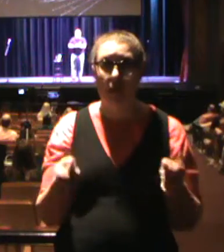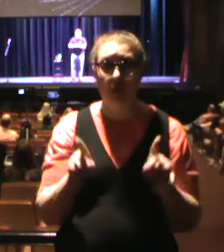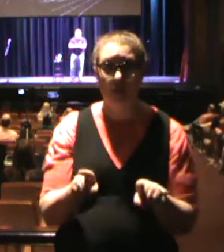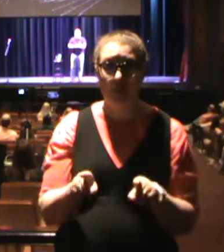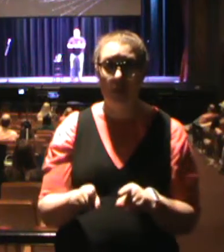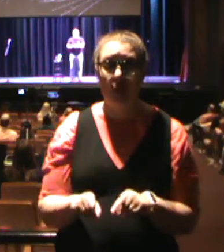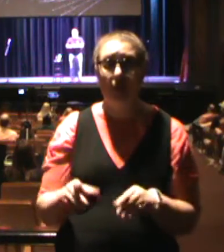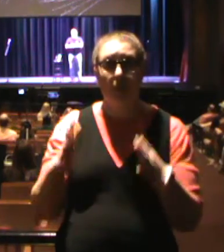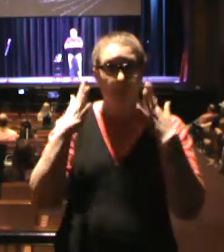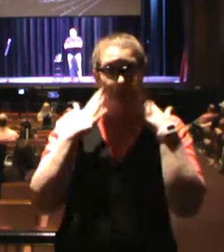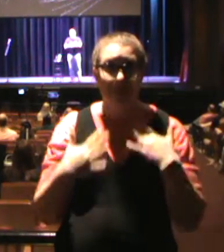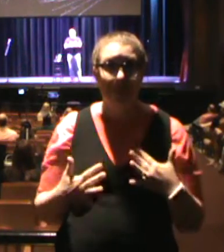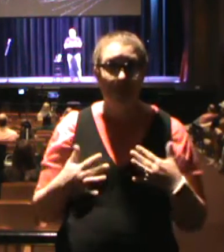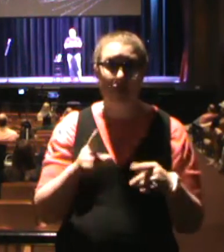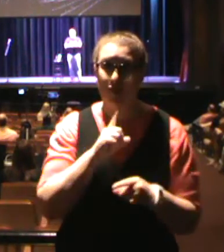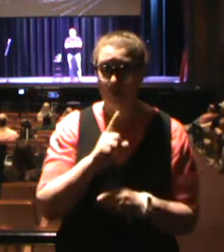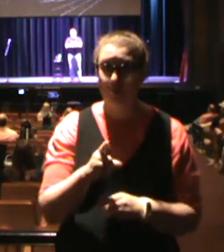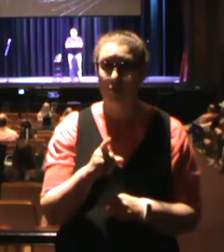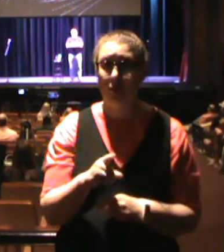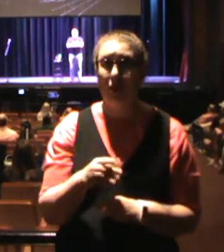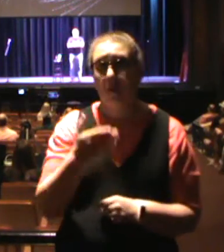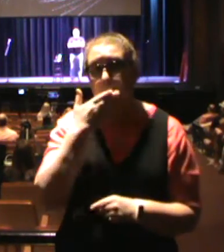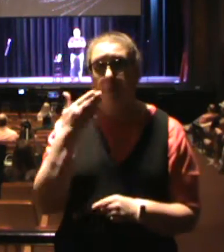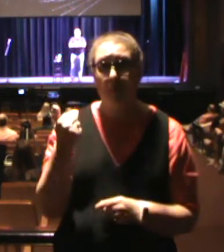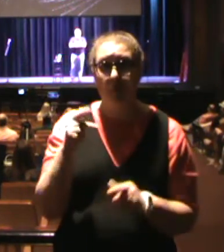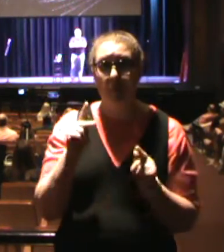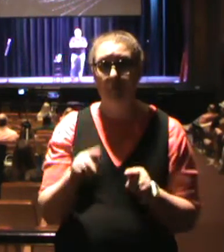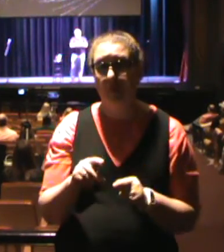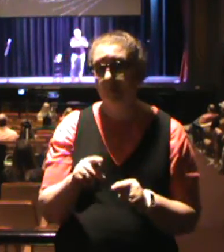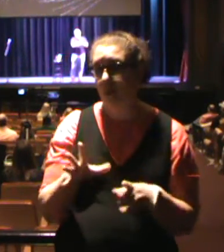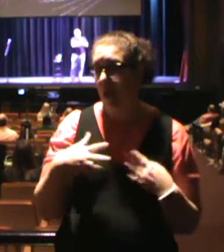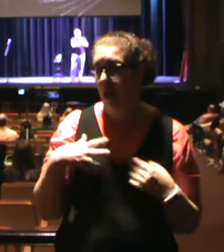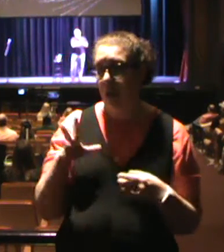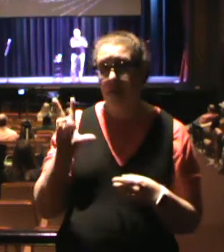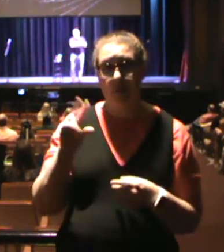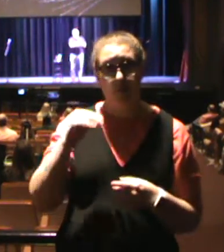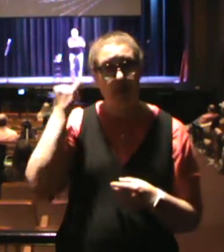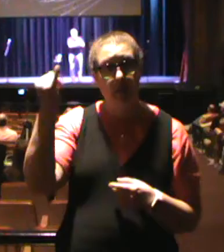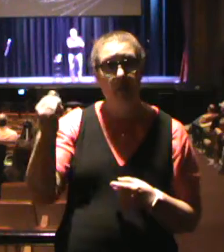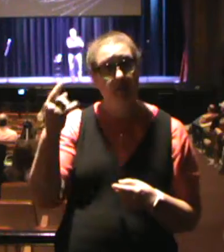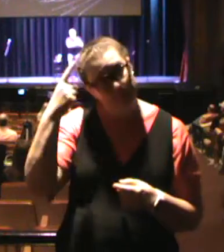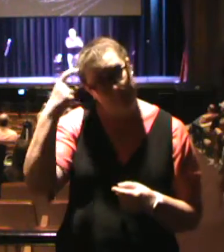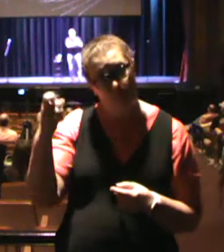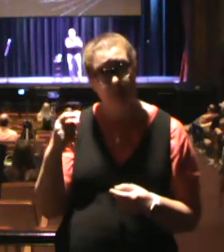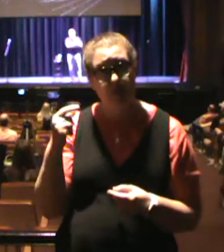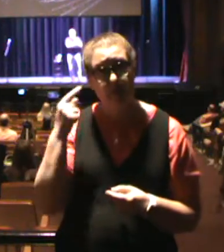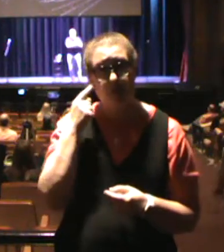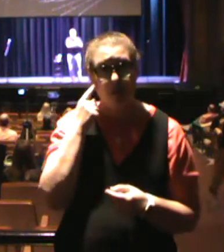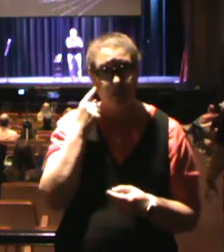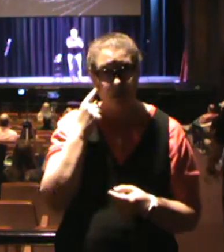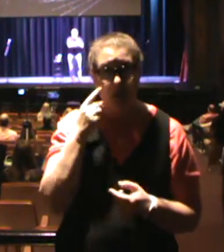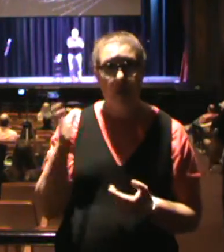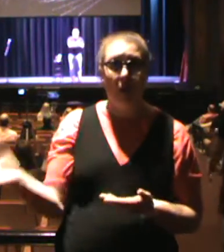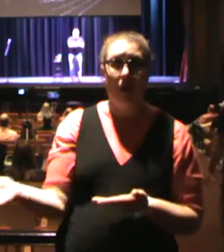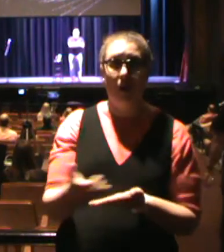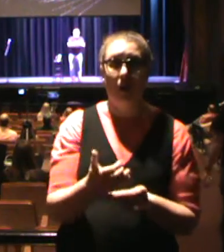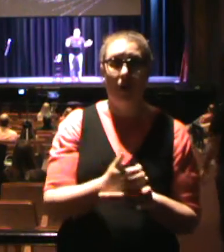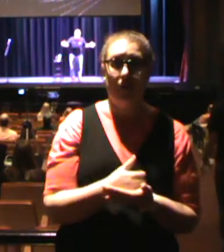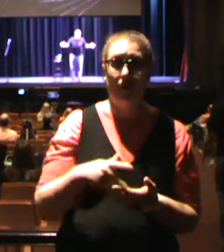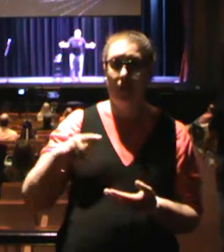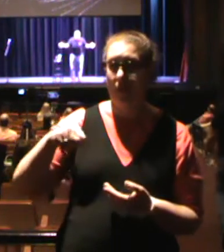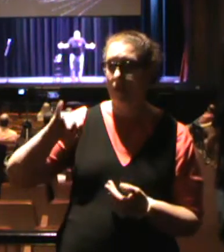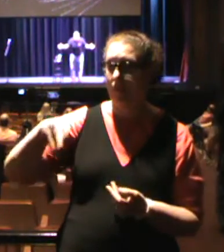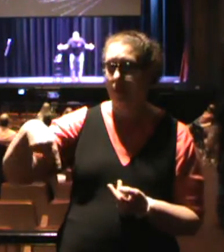yet the sad reality is most people in the church have no clue because they treat the offering basket as a tip jar or